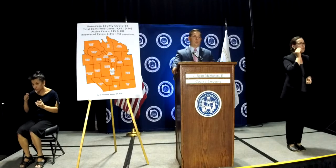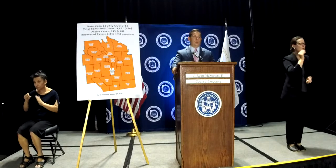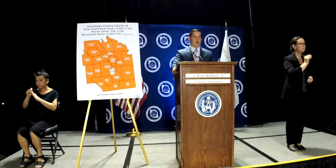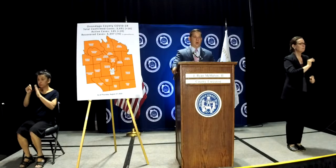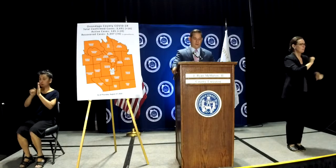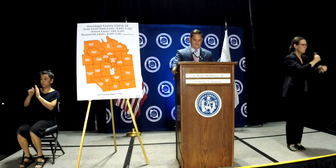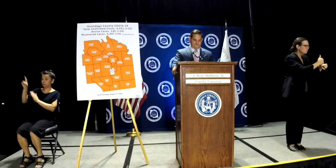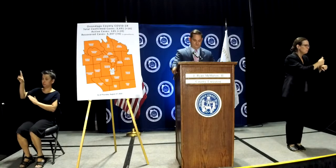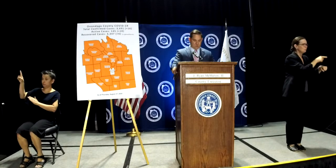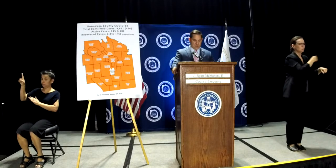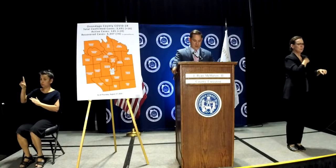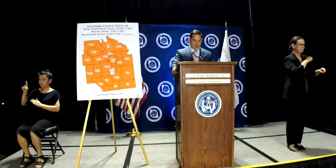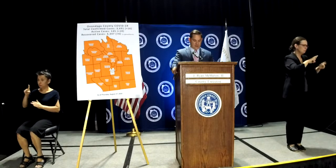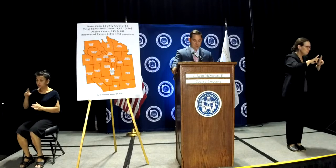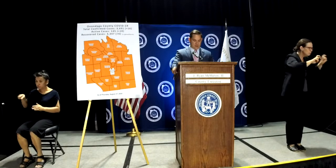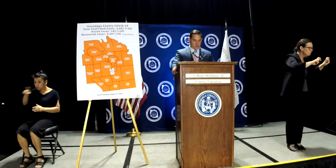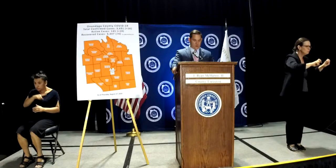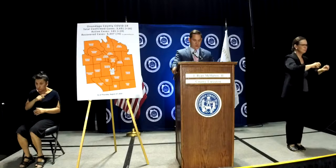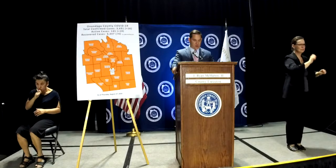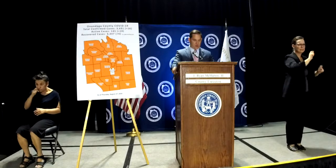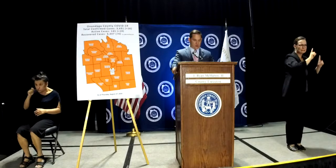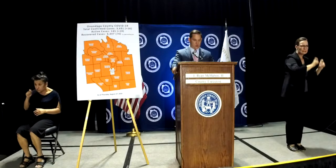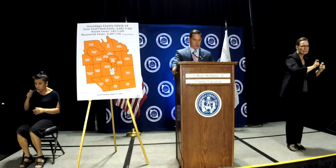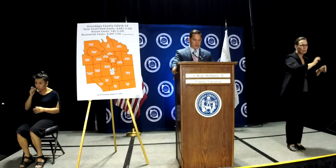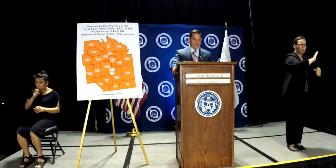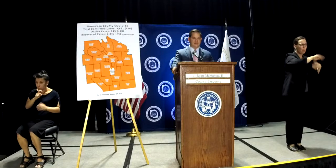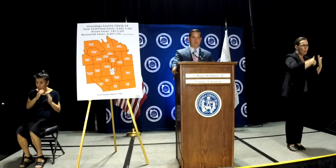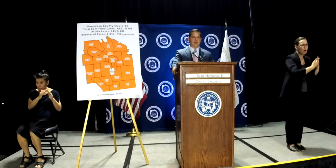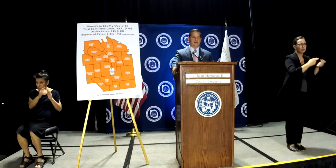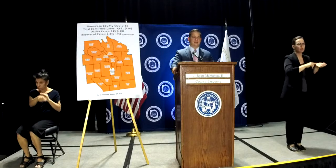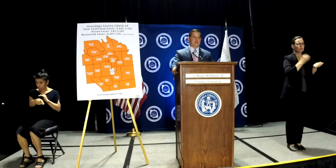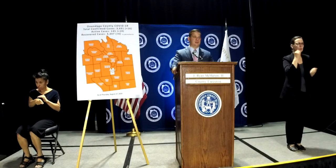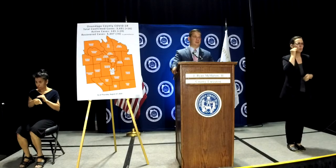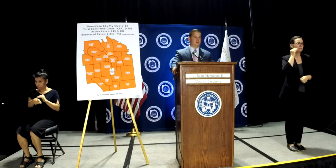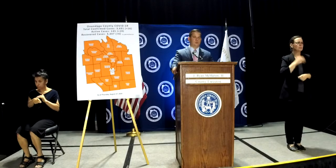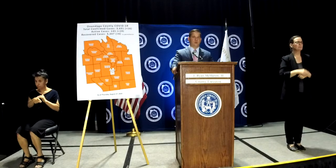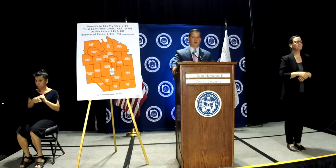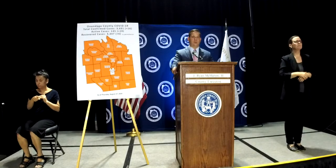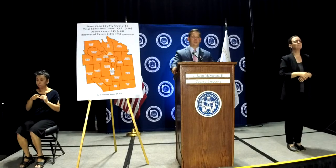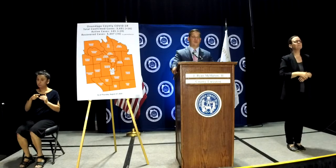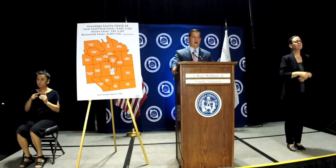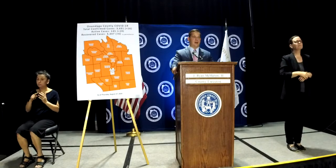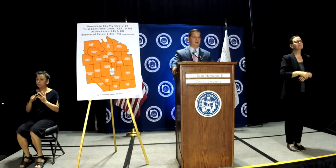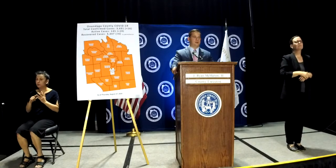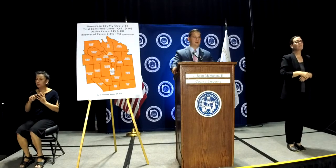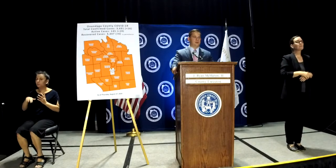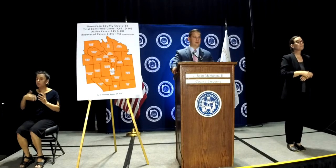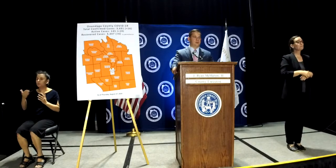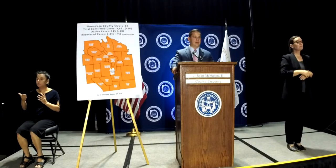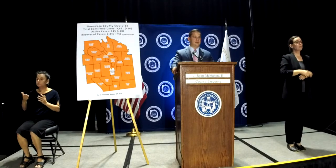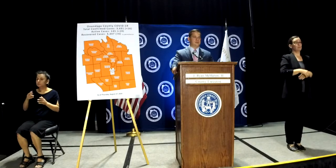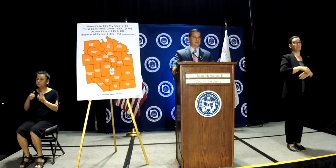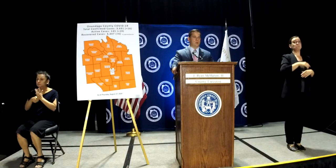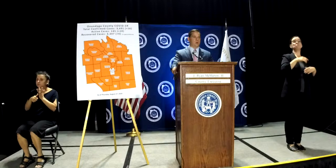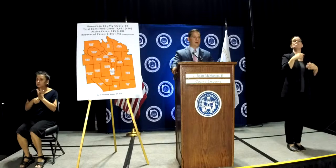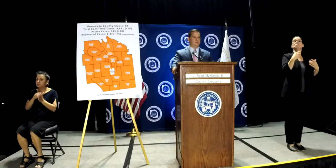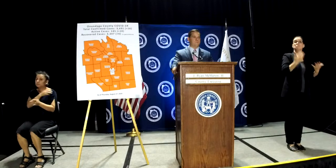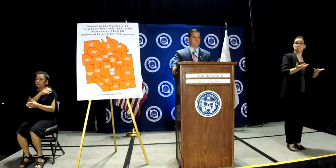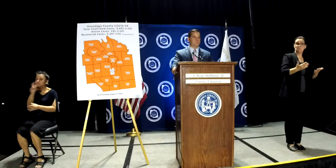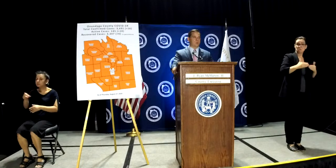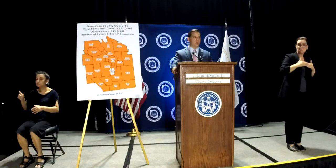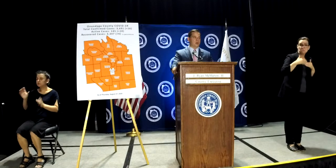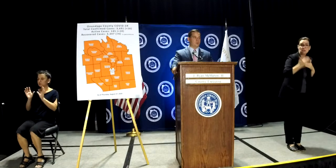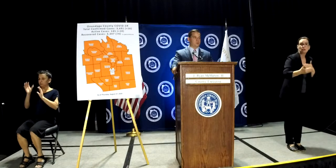purview. And we started doing asymptomatic testing. We were able to find cases that were